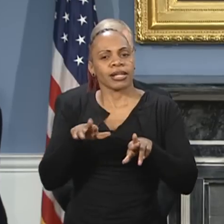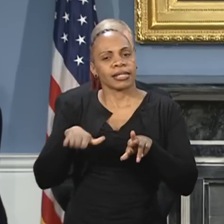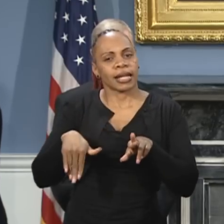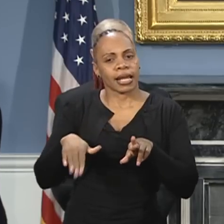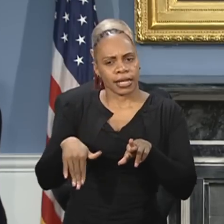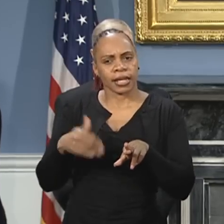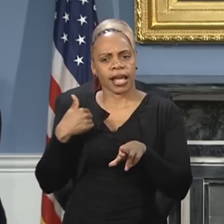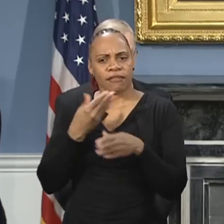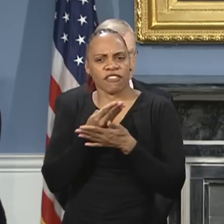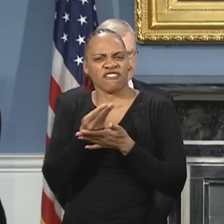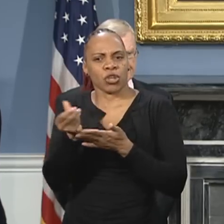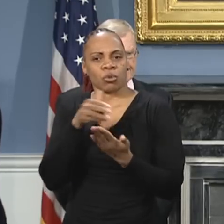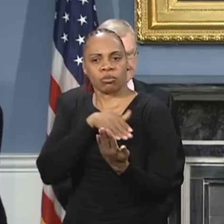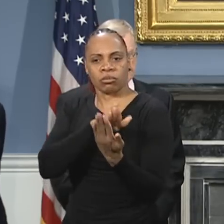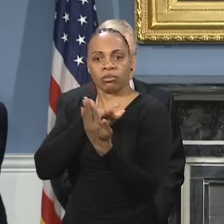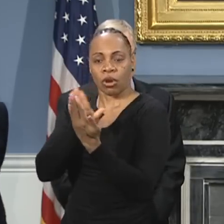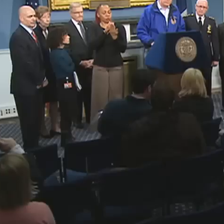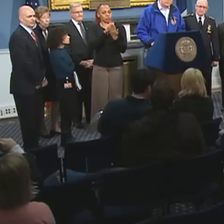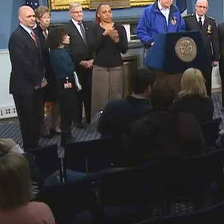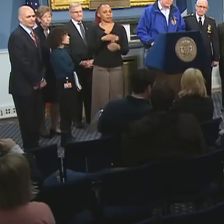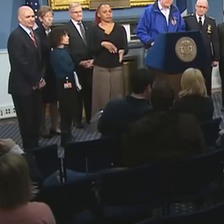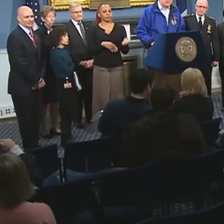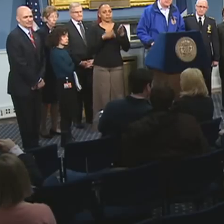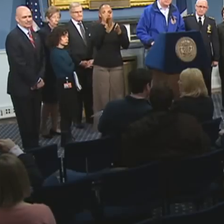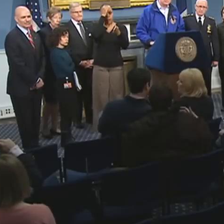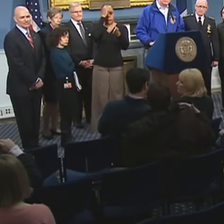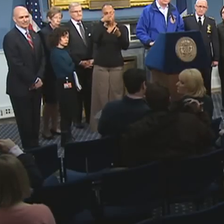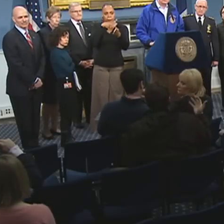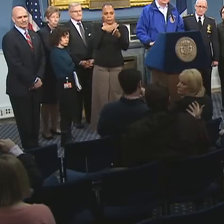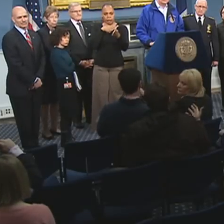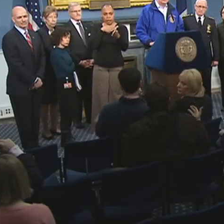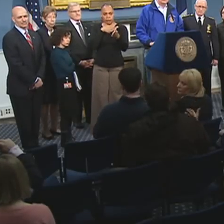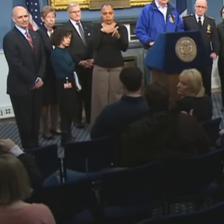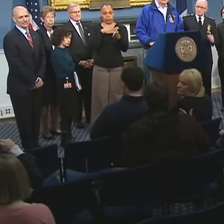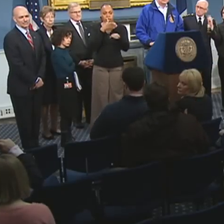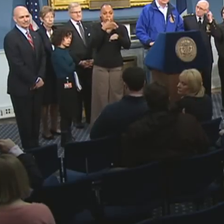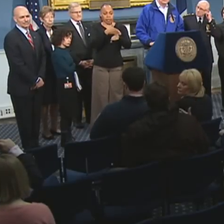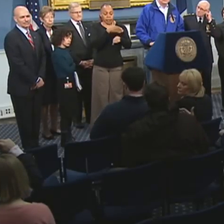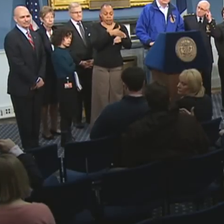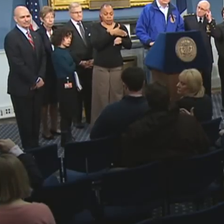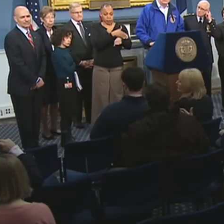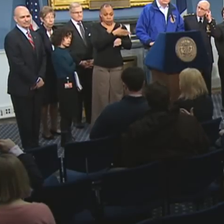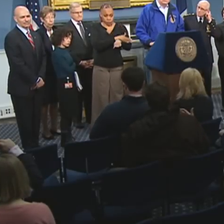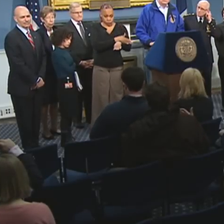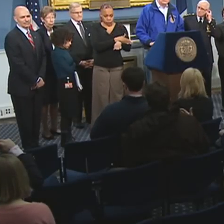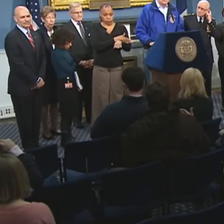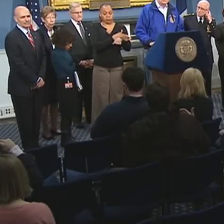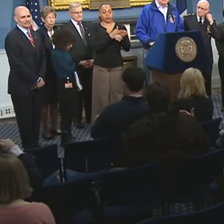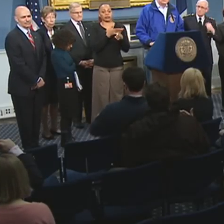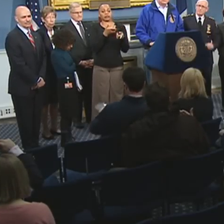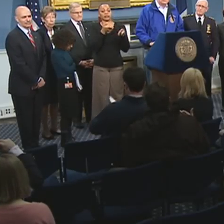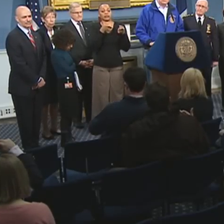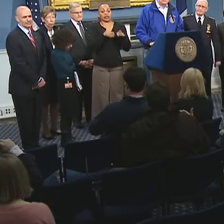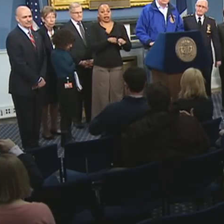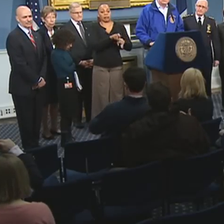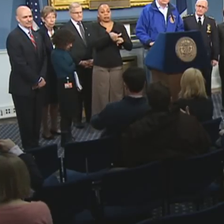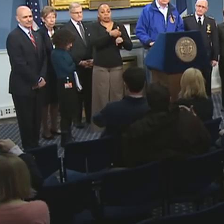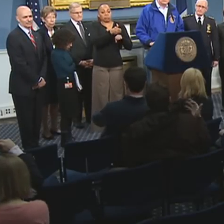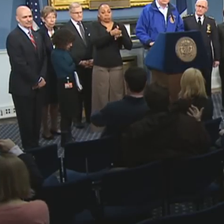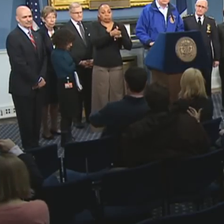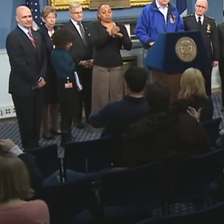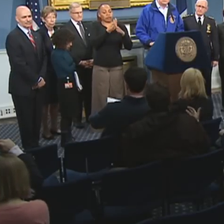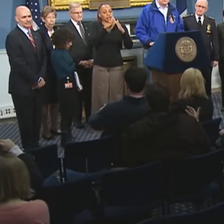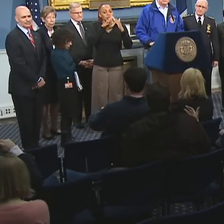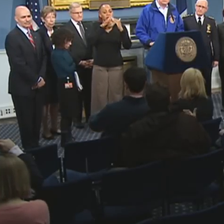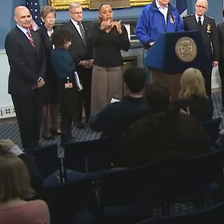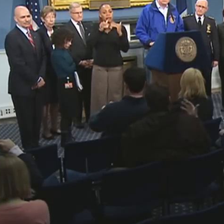forward. Yes. With the improvements that are being put into place, do you expect that you'll be